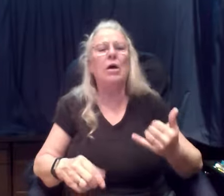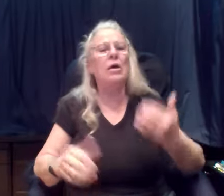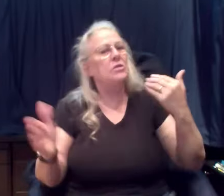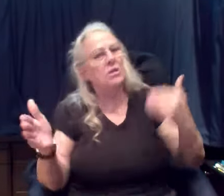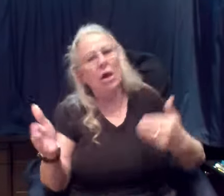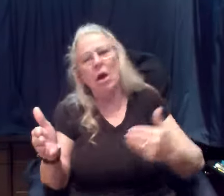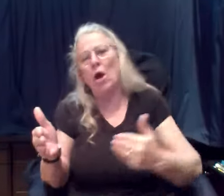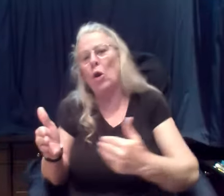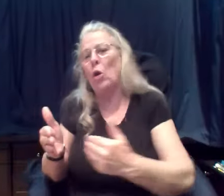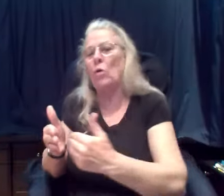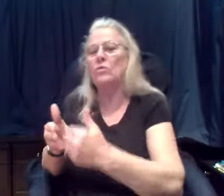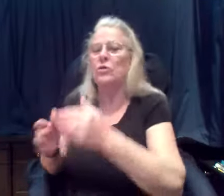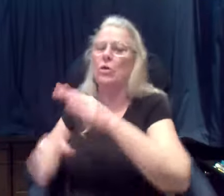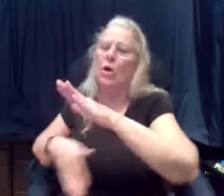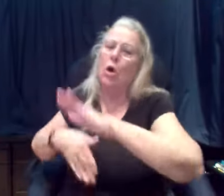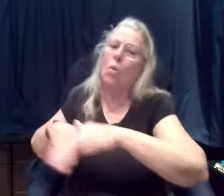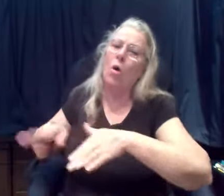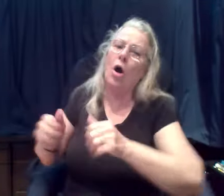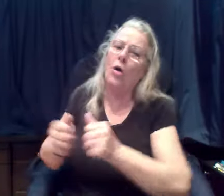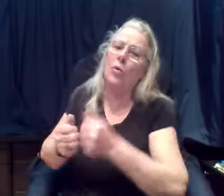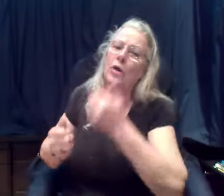Just a closer walk with